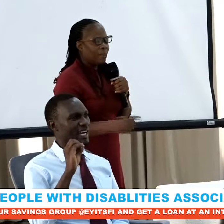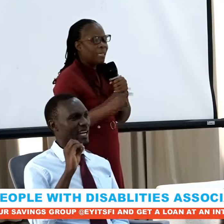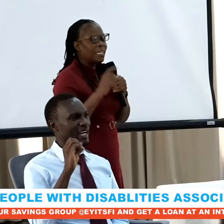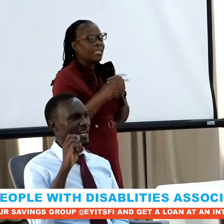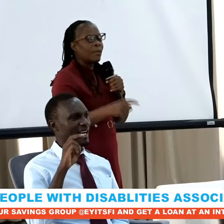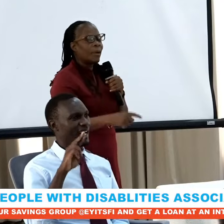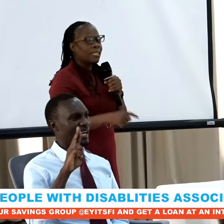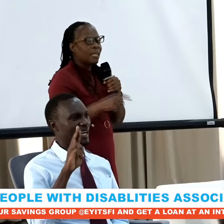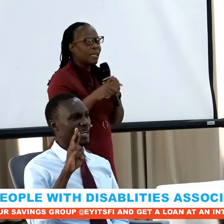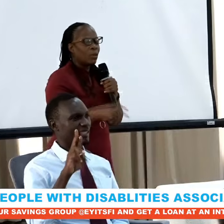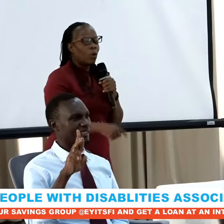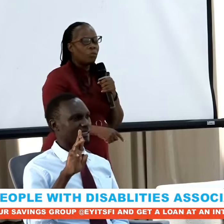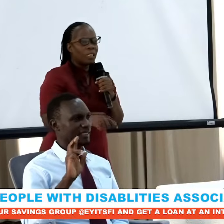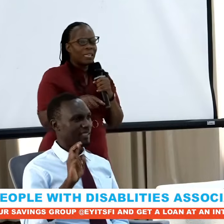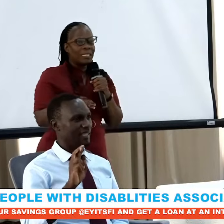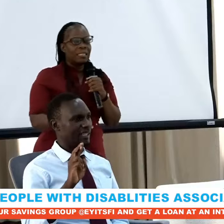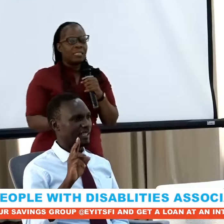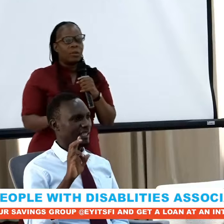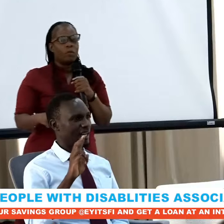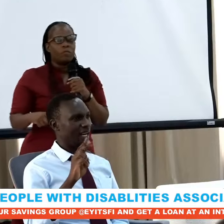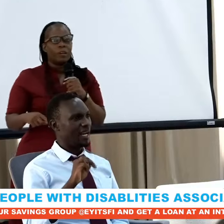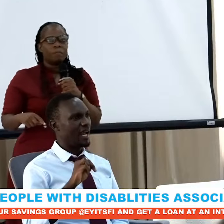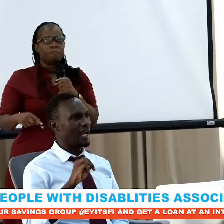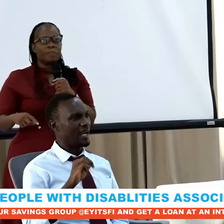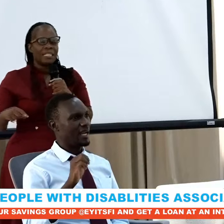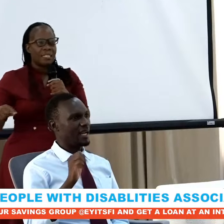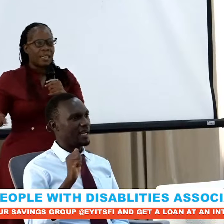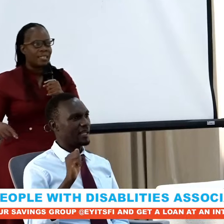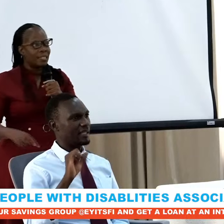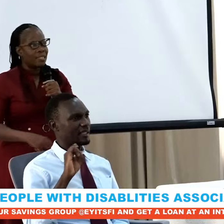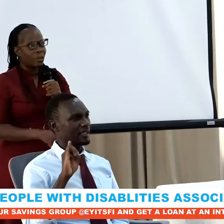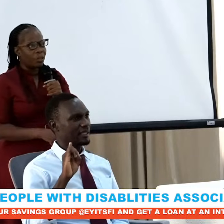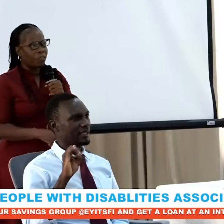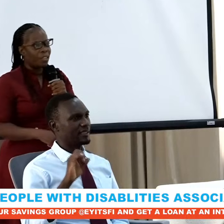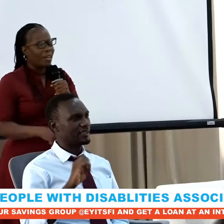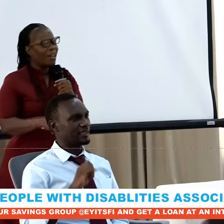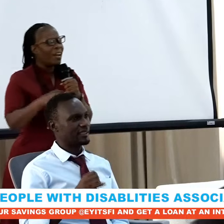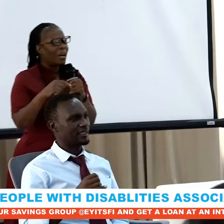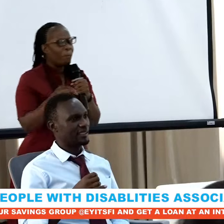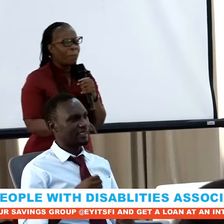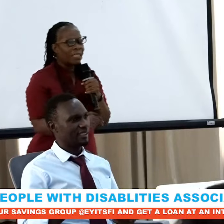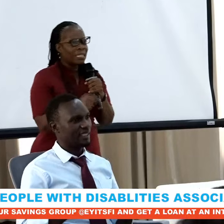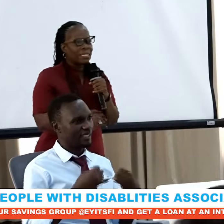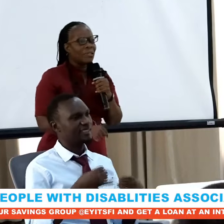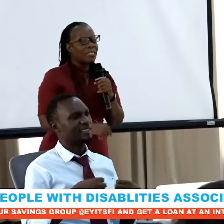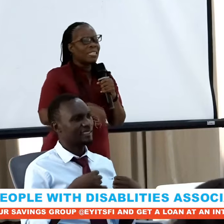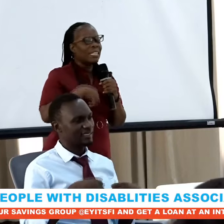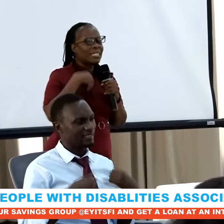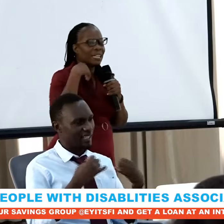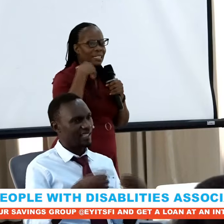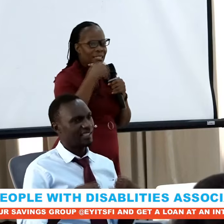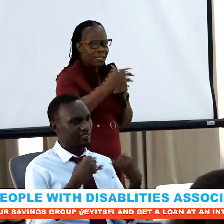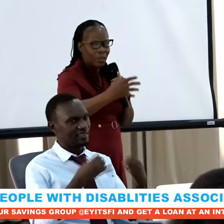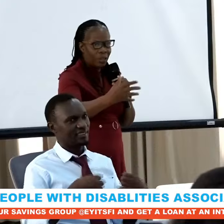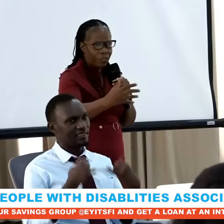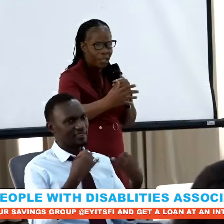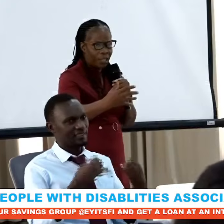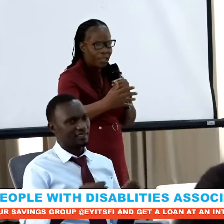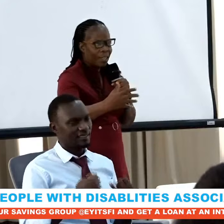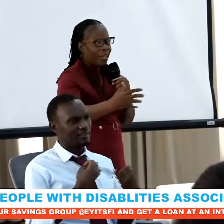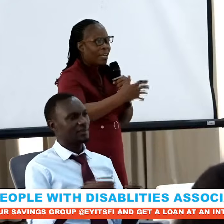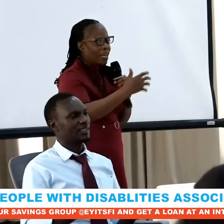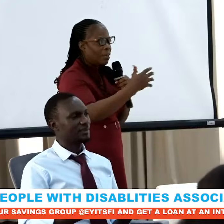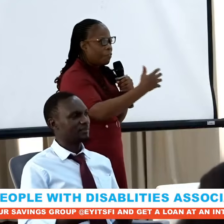turned back. He's the writer and author of The Sun in South Africa, a paper that sells in the entire South